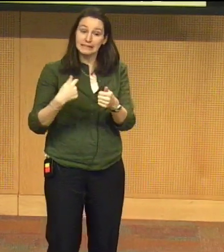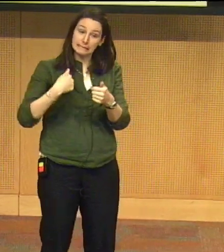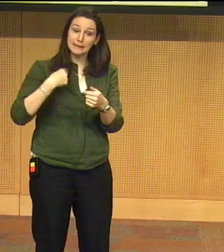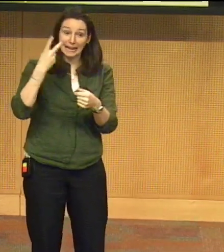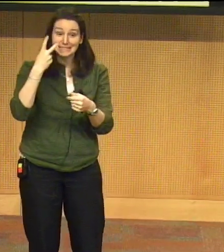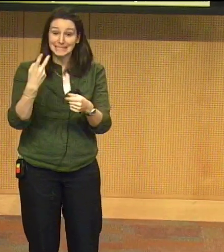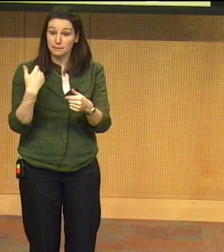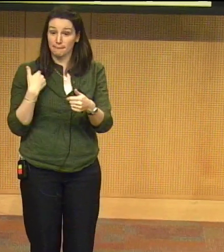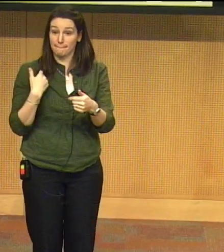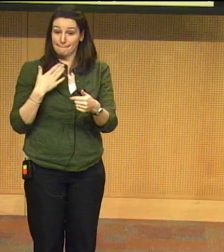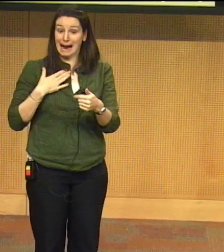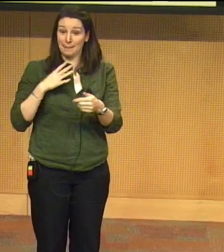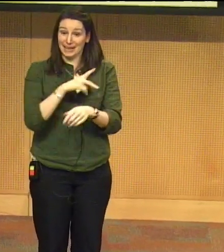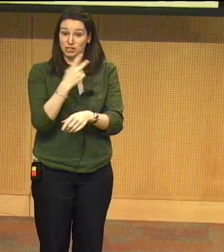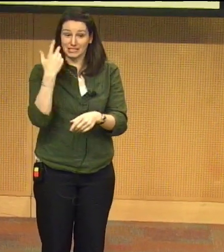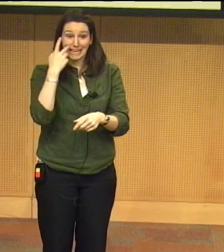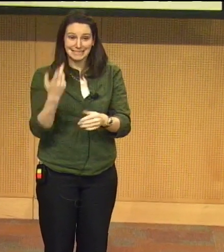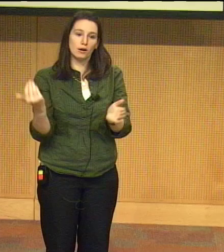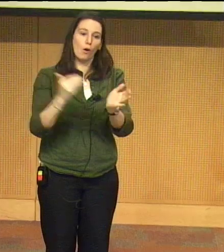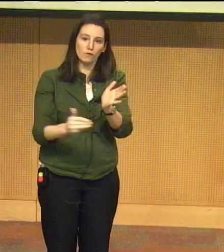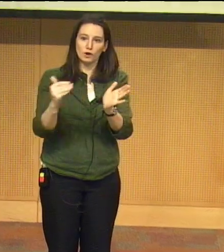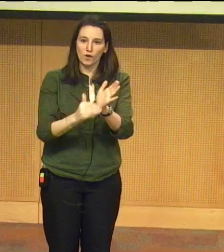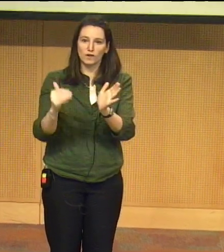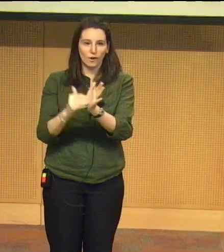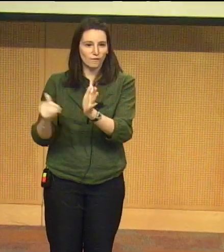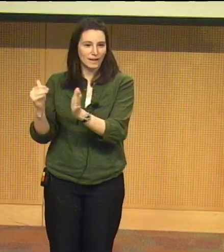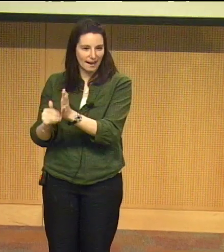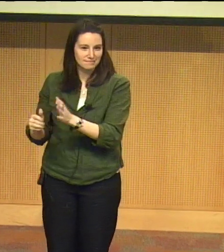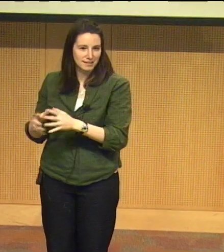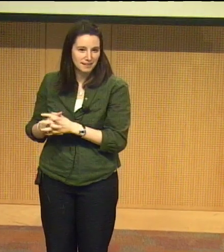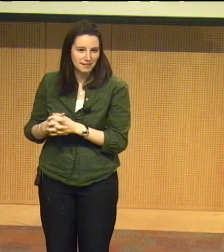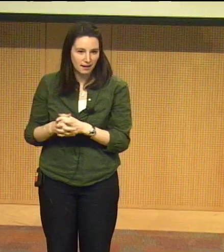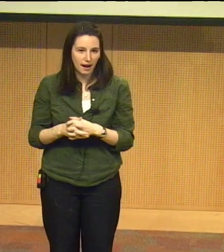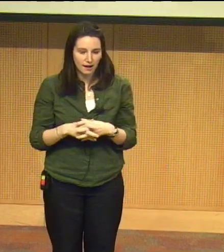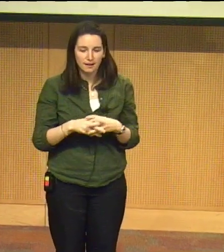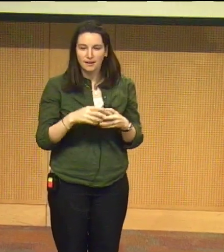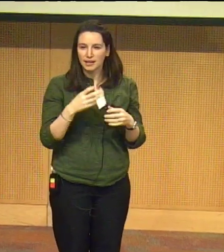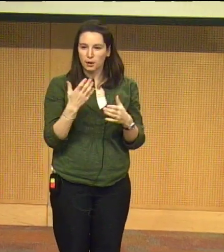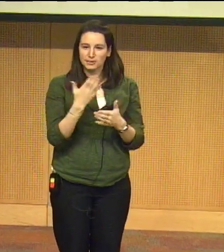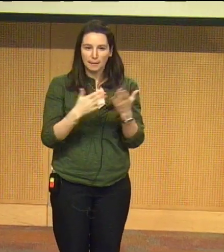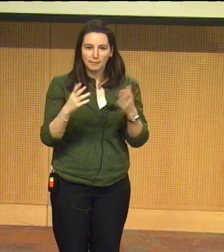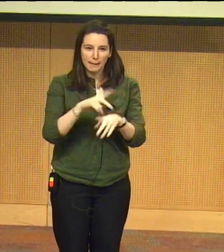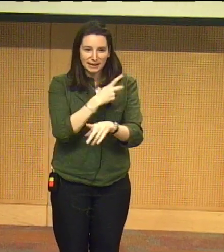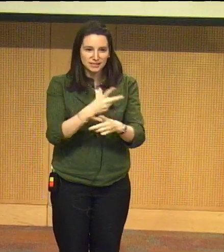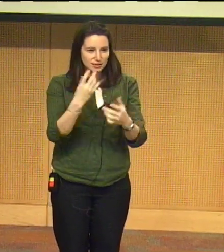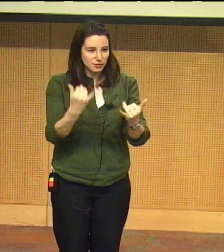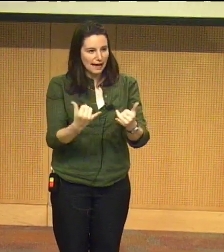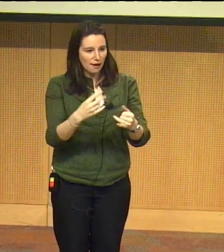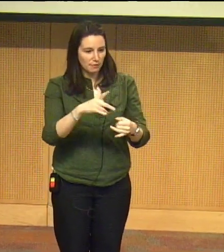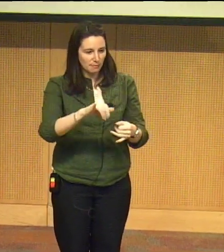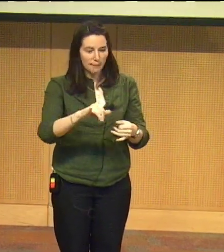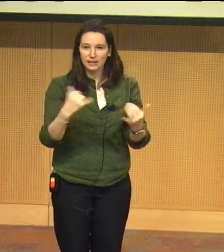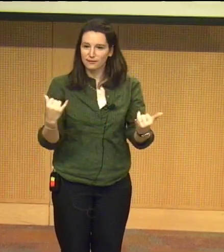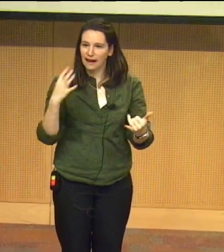me, I see my patients. I see over and over and over again. Some of my patients are now from puppy, and they're now